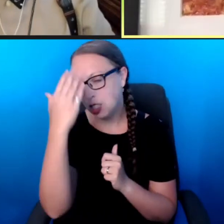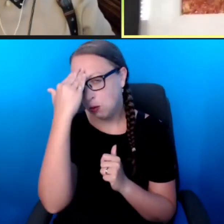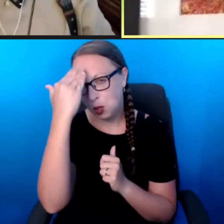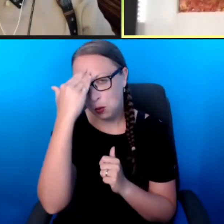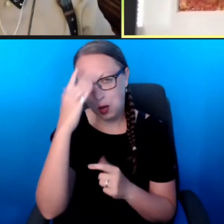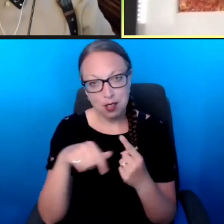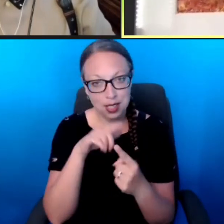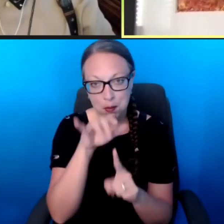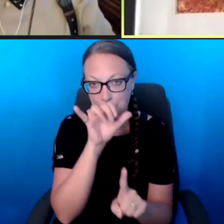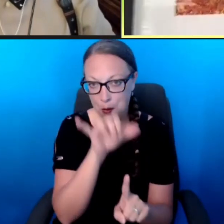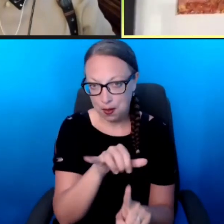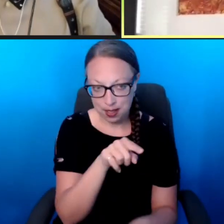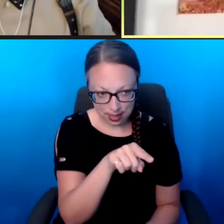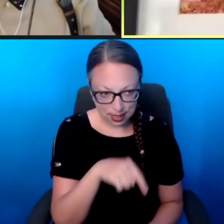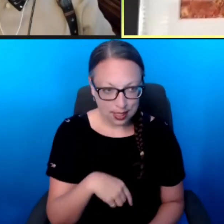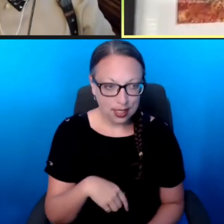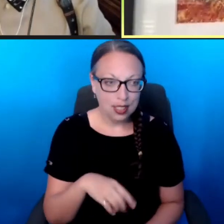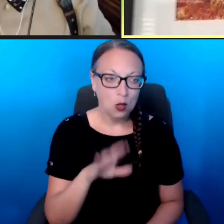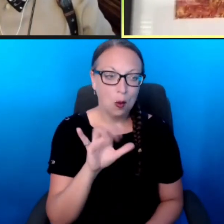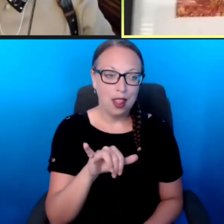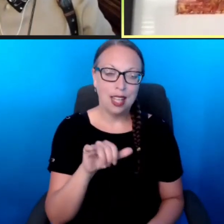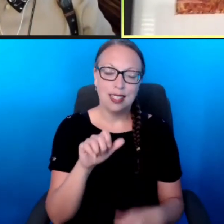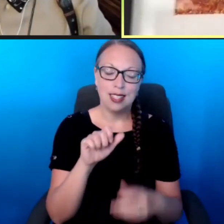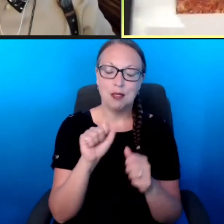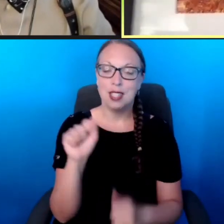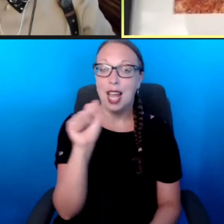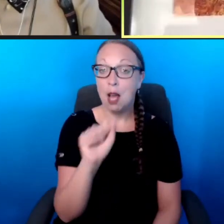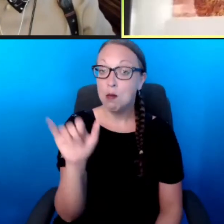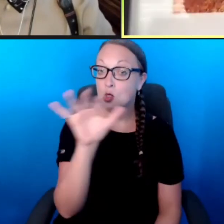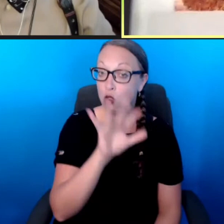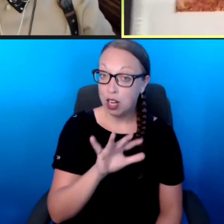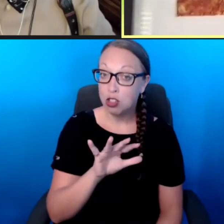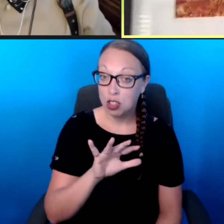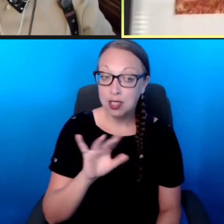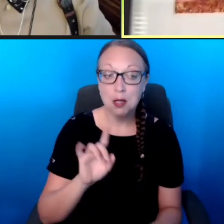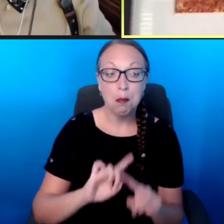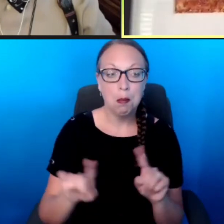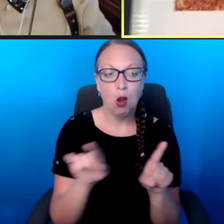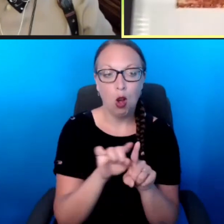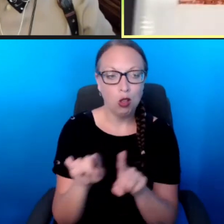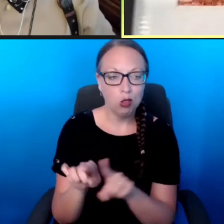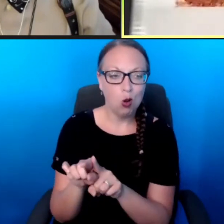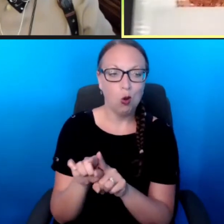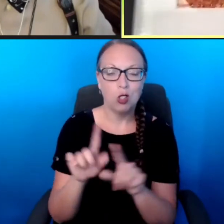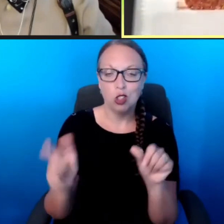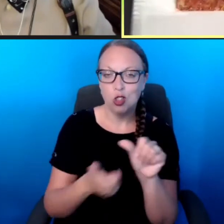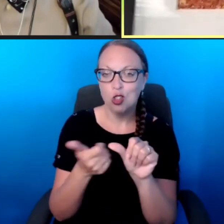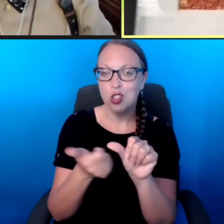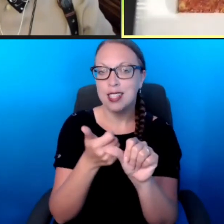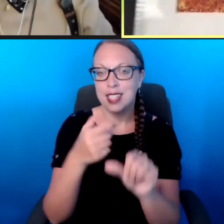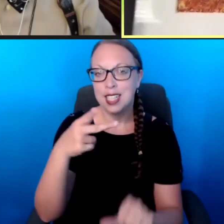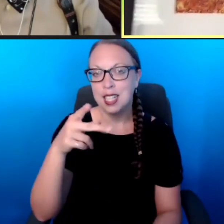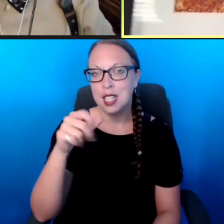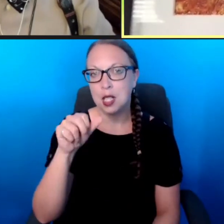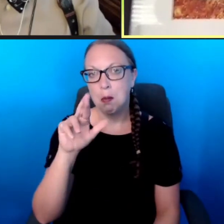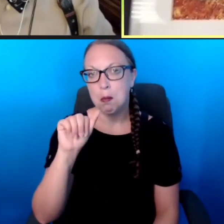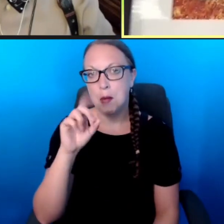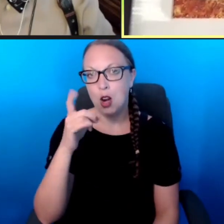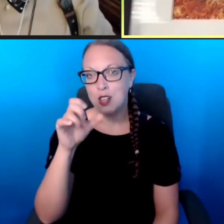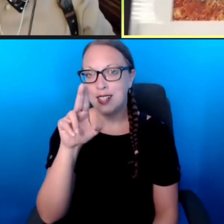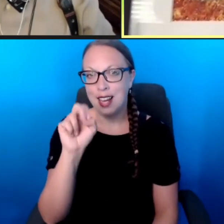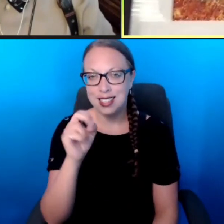is an abstraction, but it's also climate change paradise. After seeing those fires in